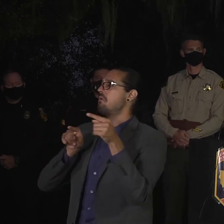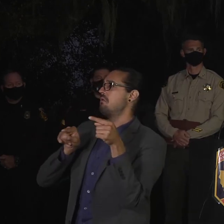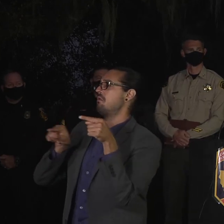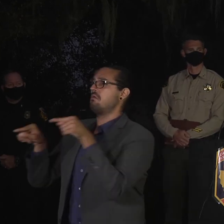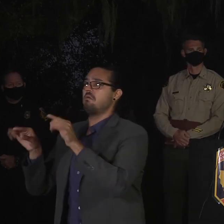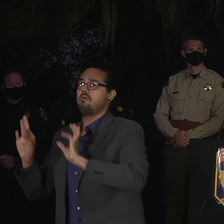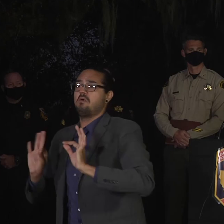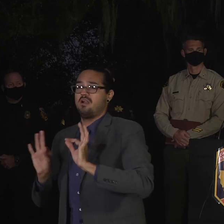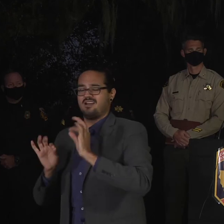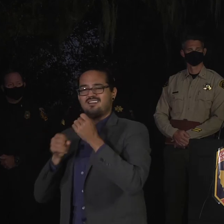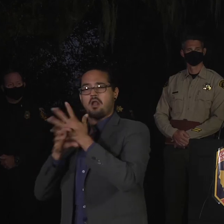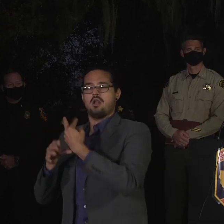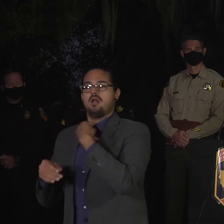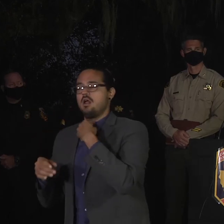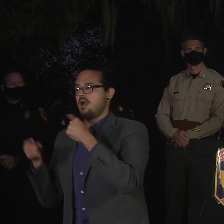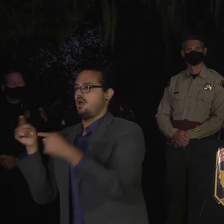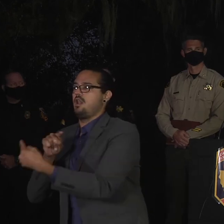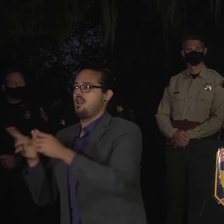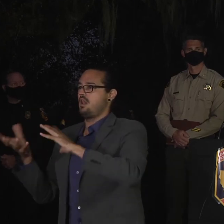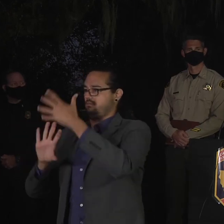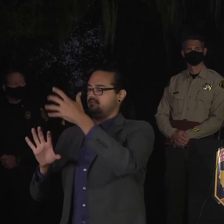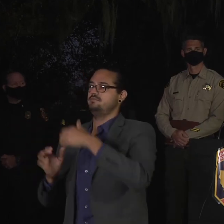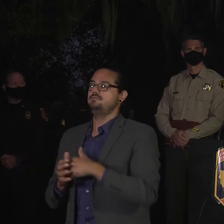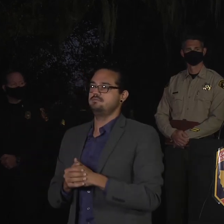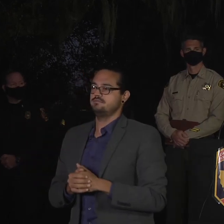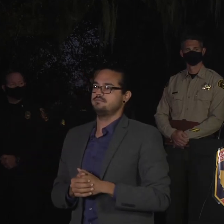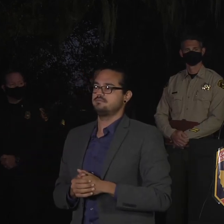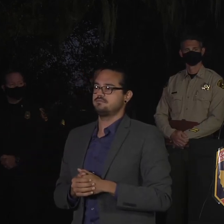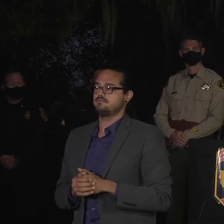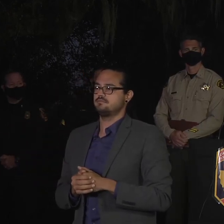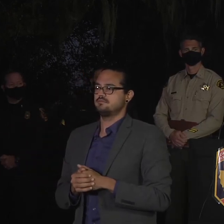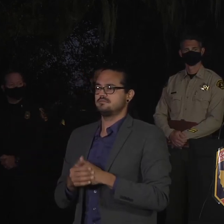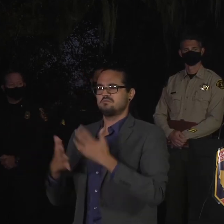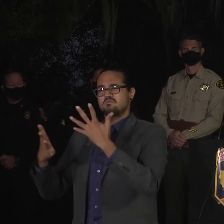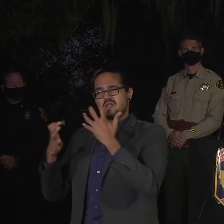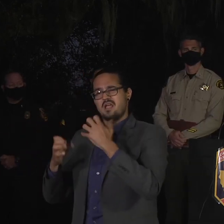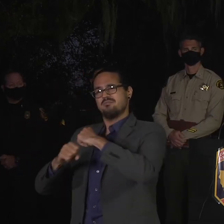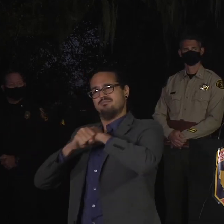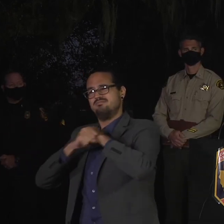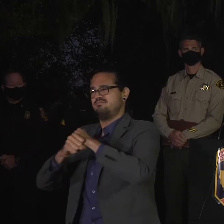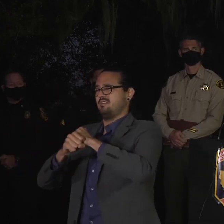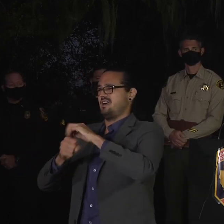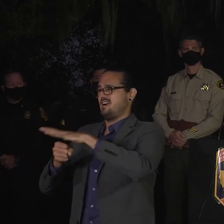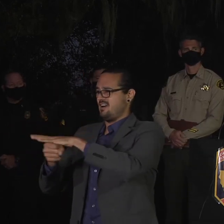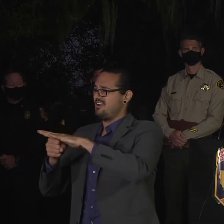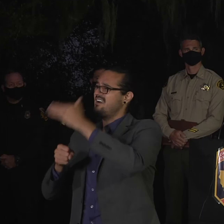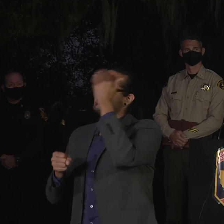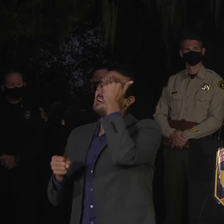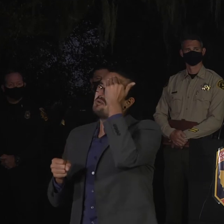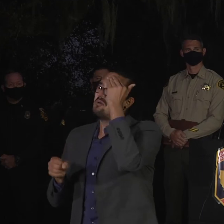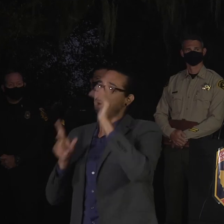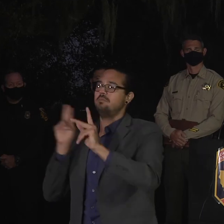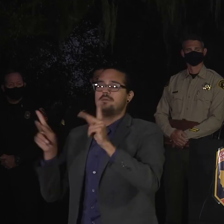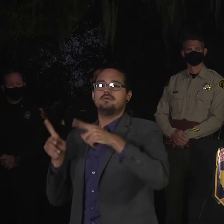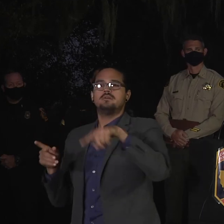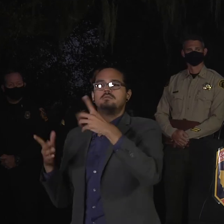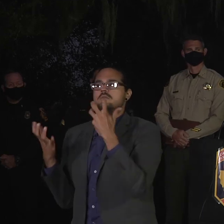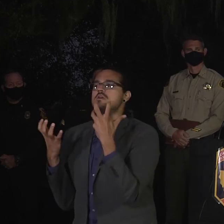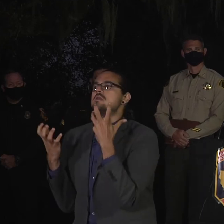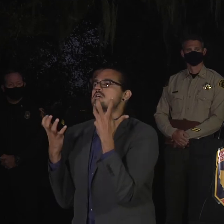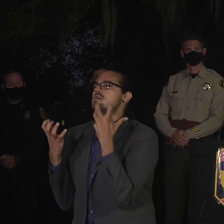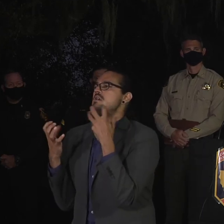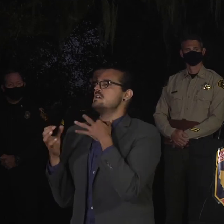make sure that the area is secure for them to go back in. I understand it's painstaking every moment that people can't get in there, but rest assured